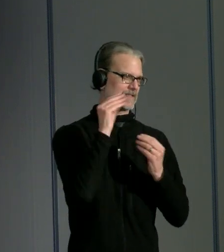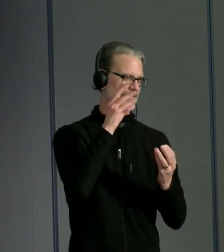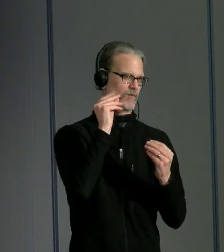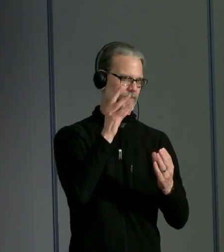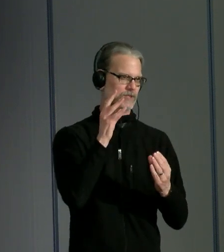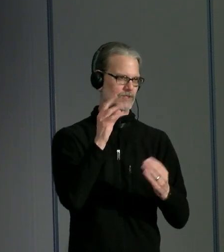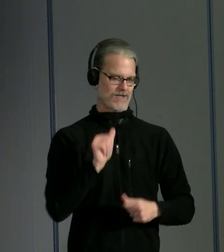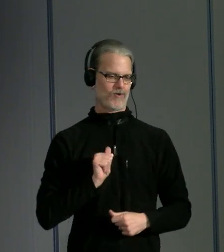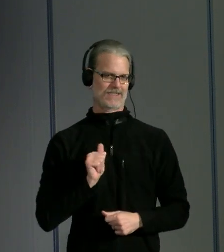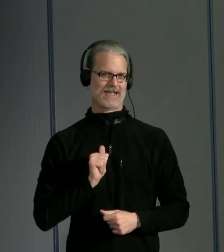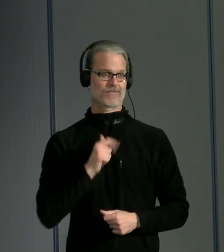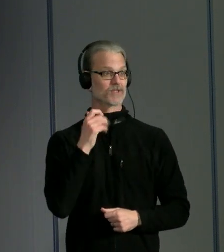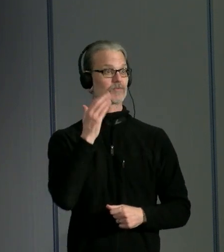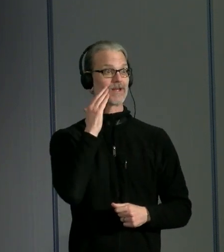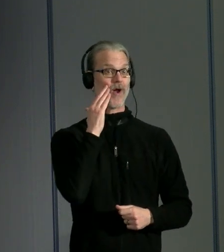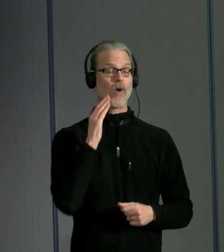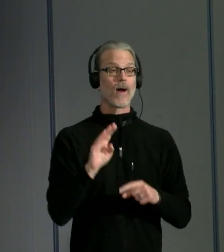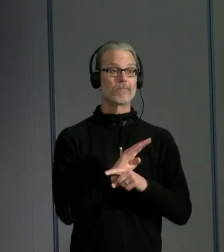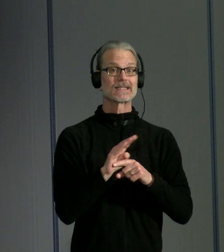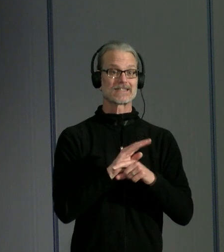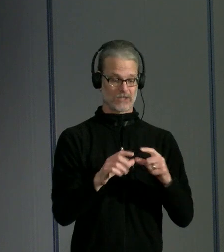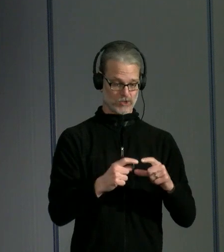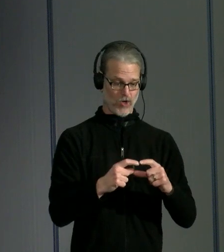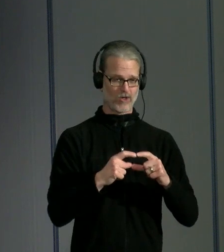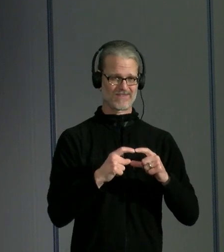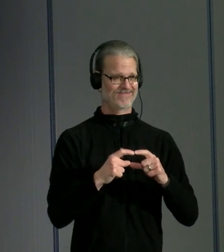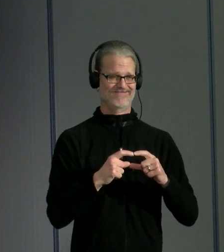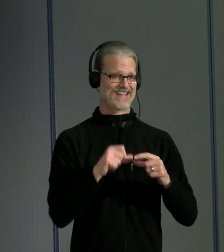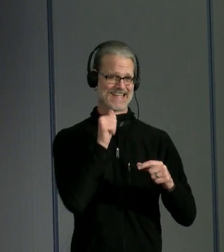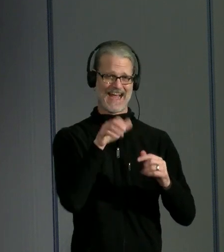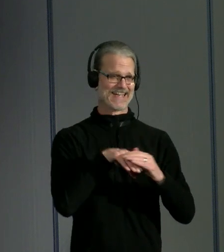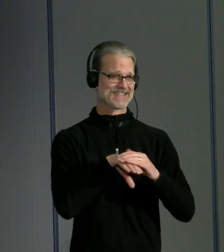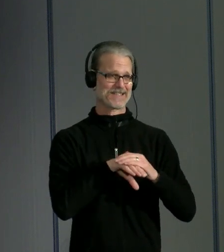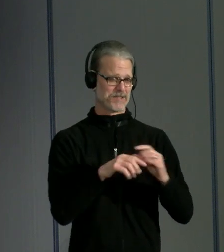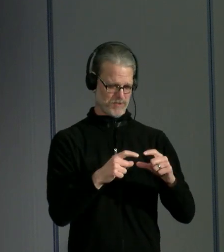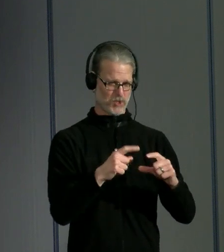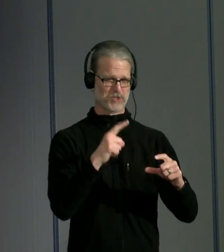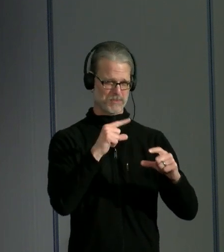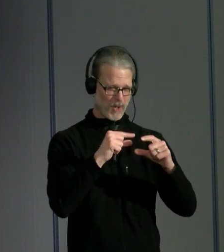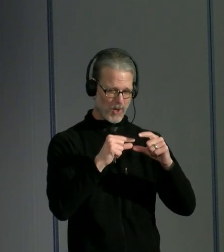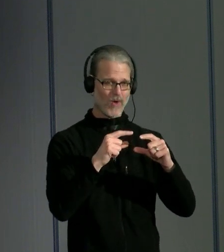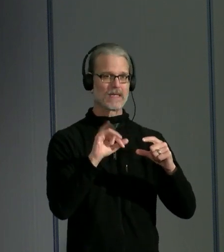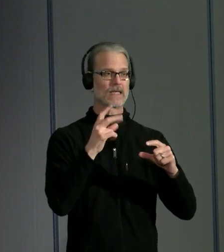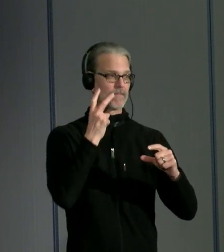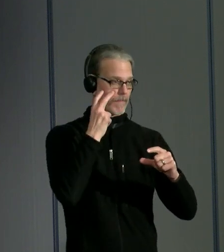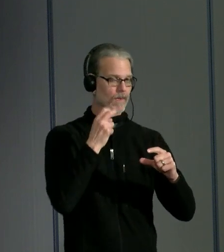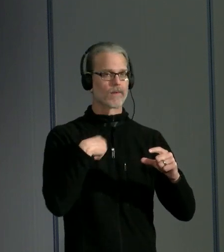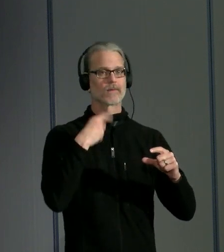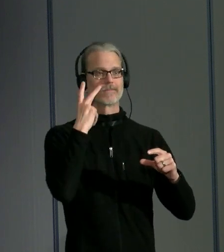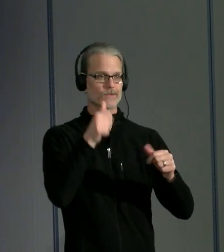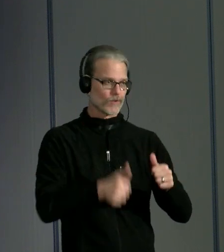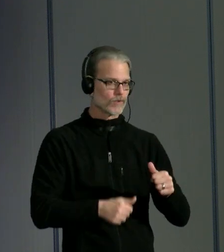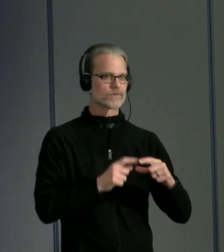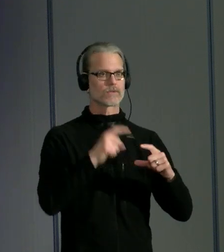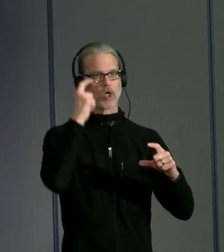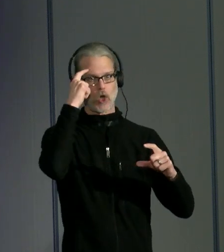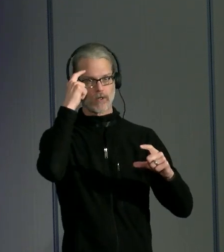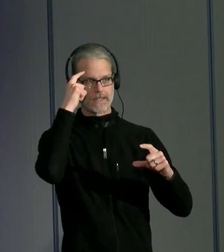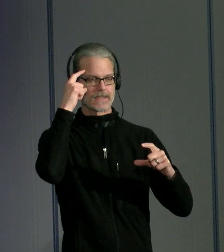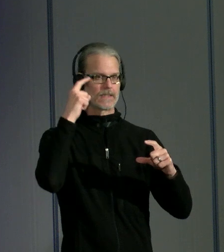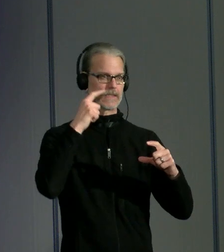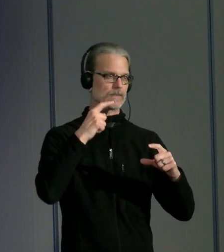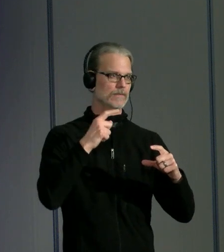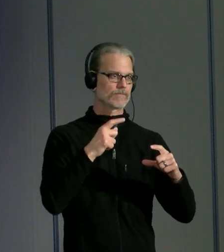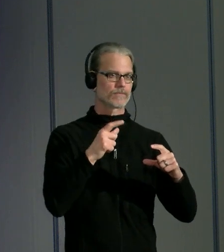information, because we know that business cards are often inaccessible, whether it's vision issues or cognitive issues, so having an